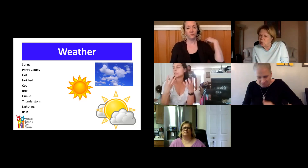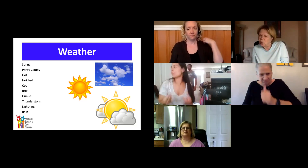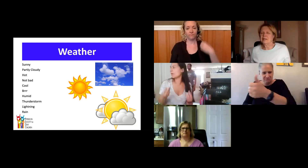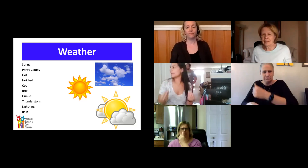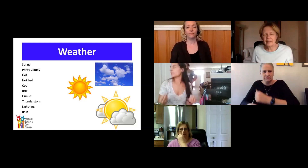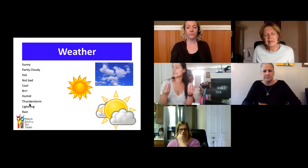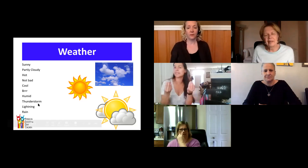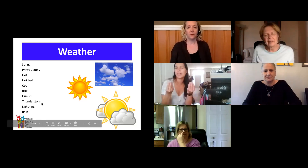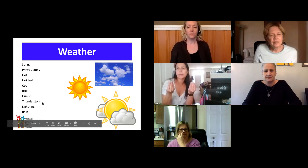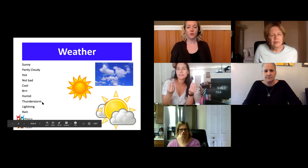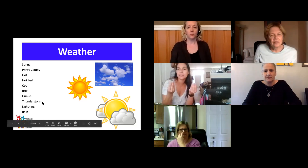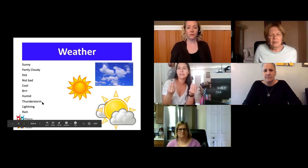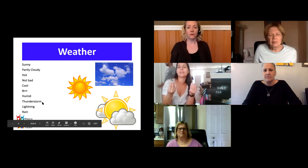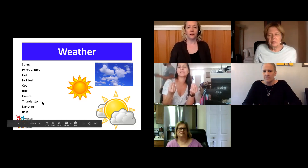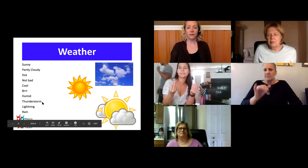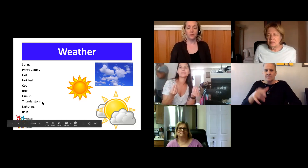Humid's done like this.